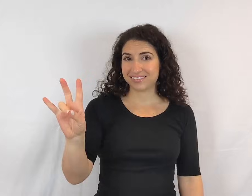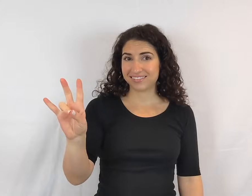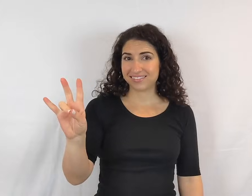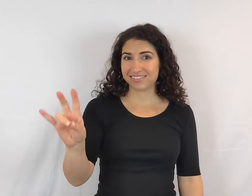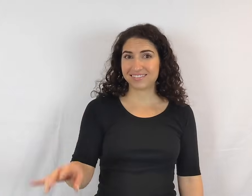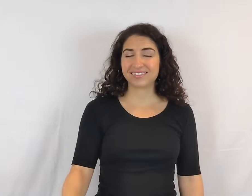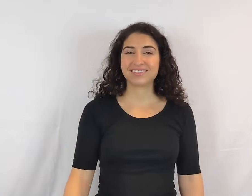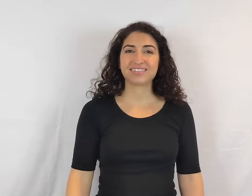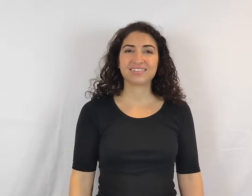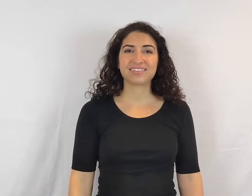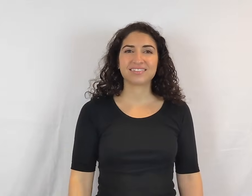2007,